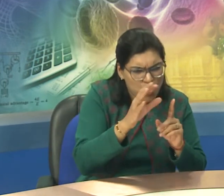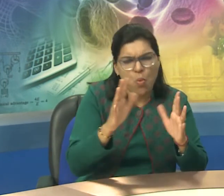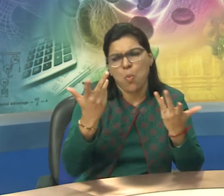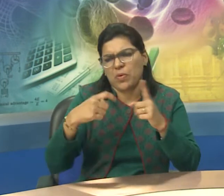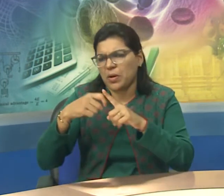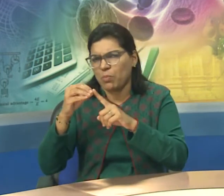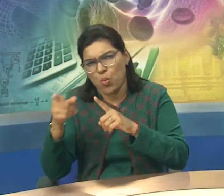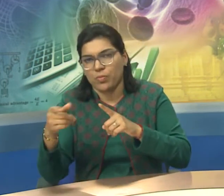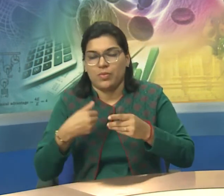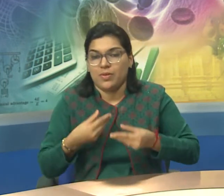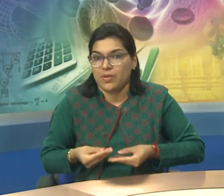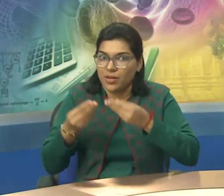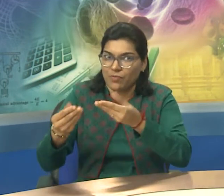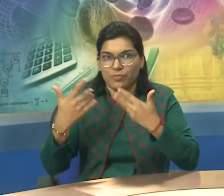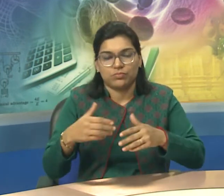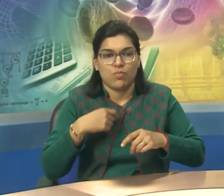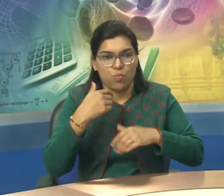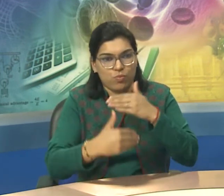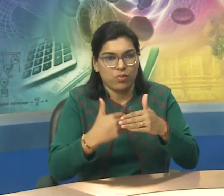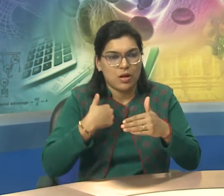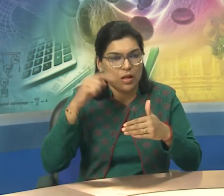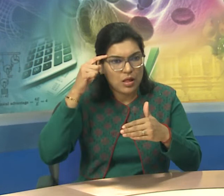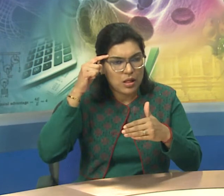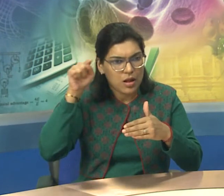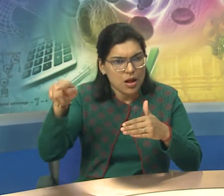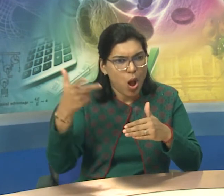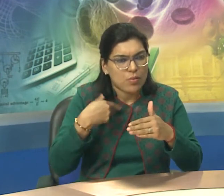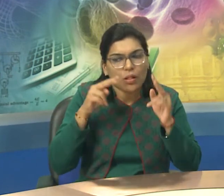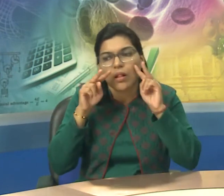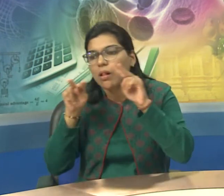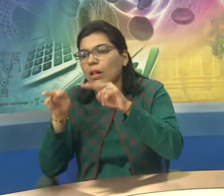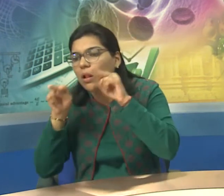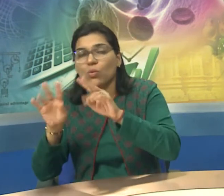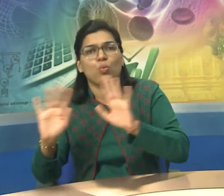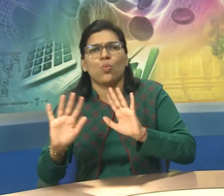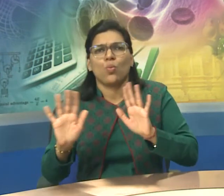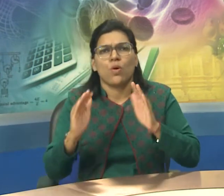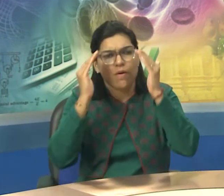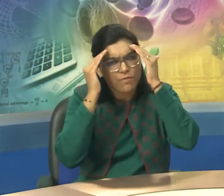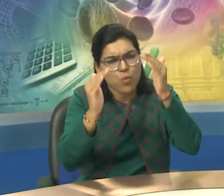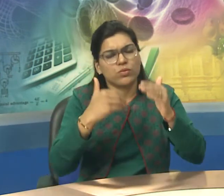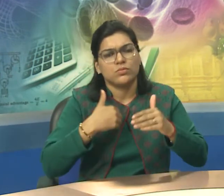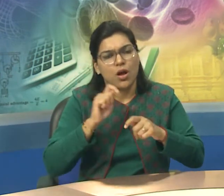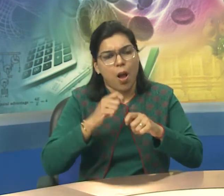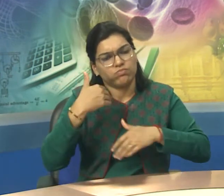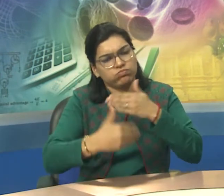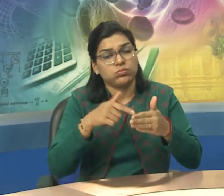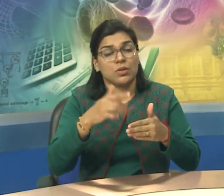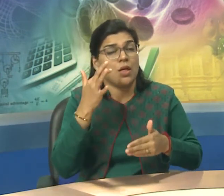Freedom from devoting energy to these non-core areas,